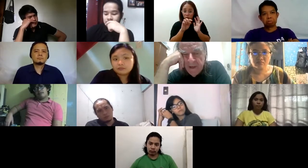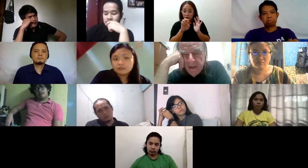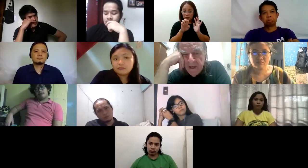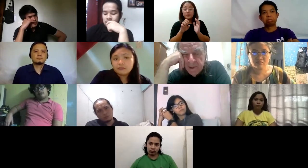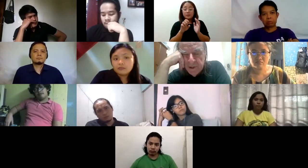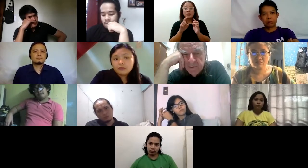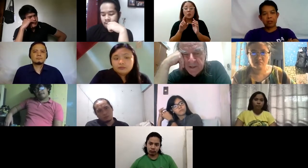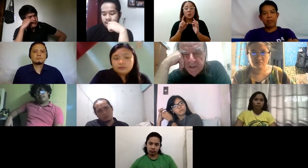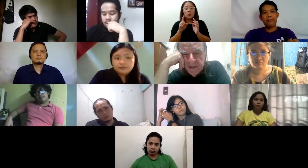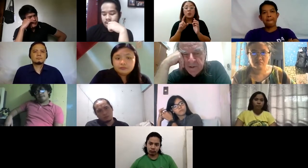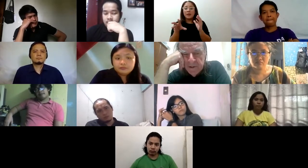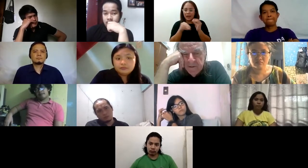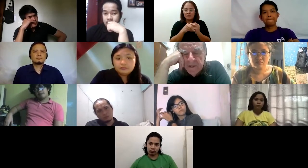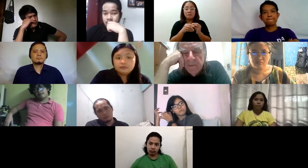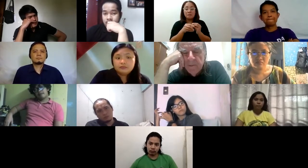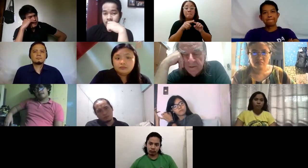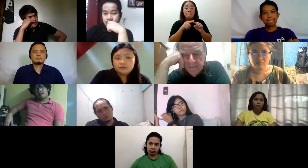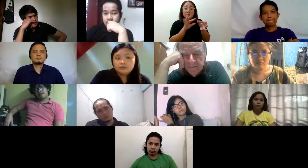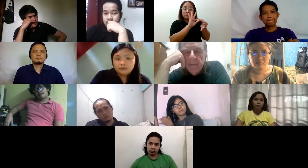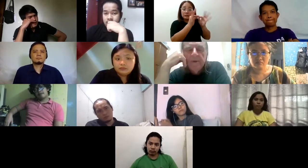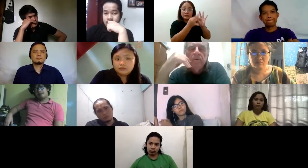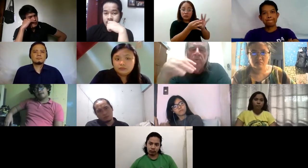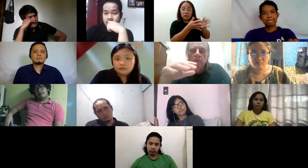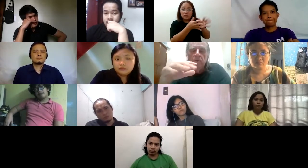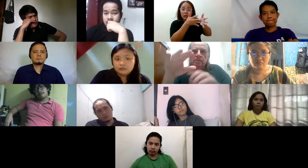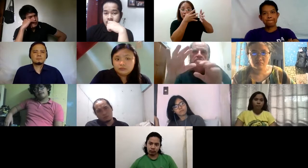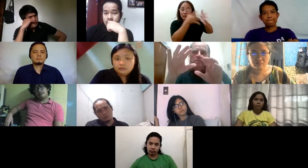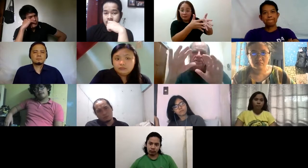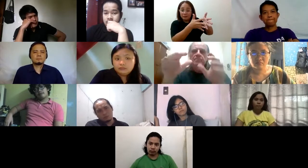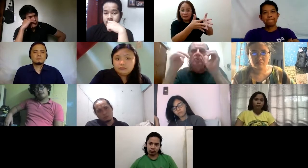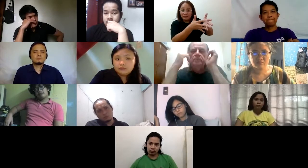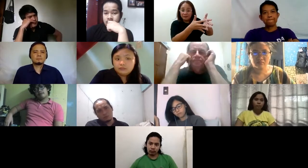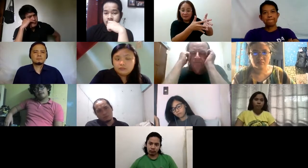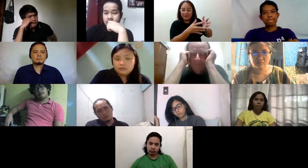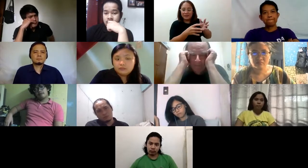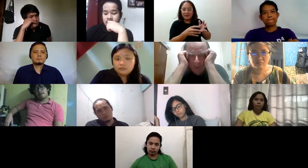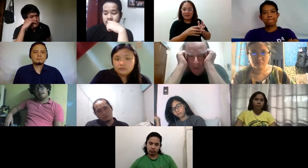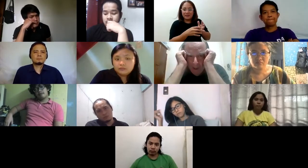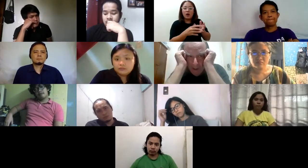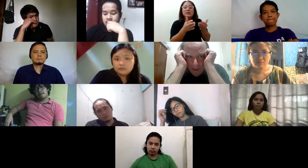English translation similar. I mean, simple.